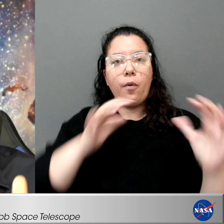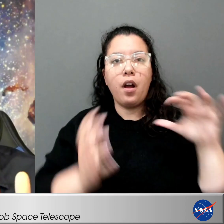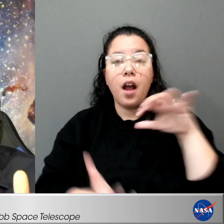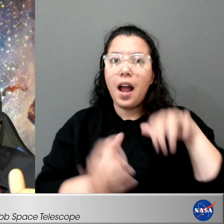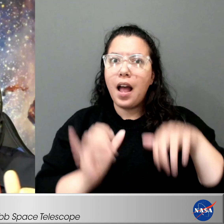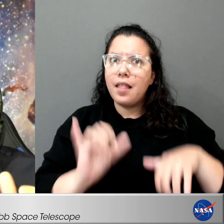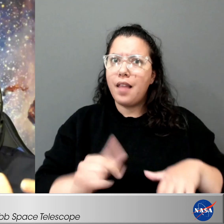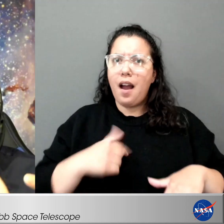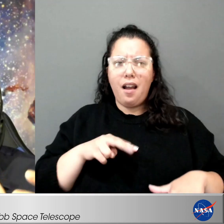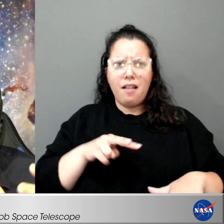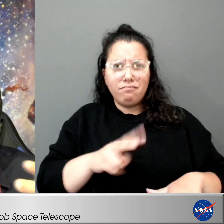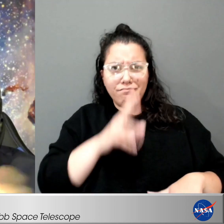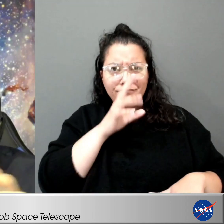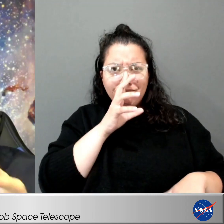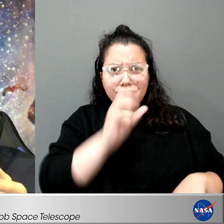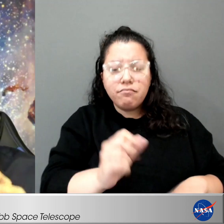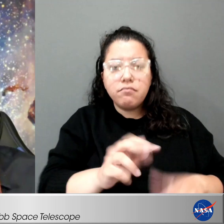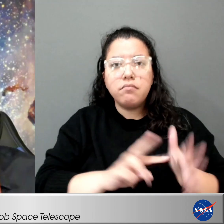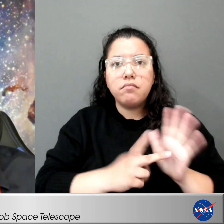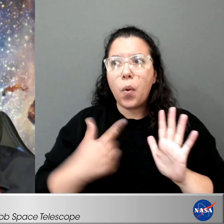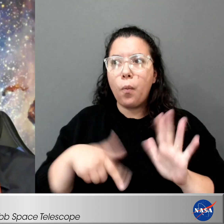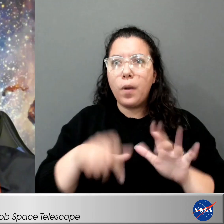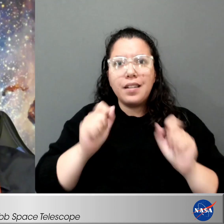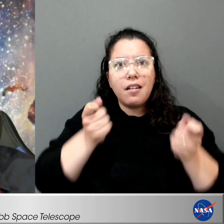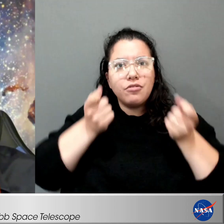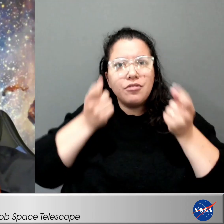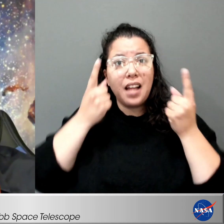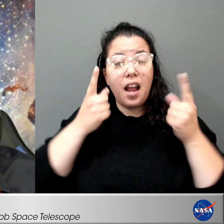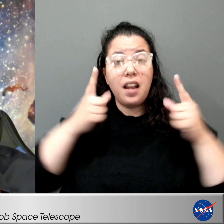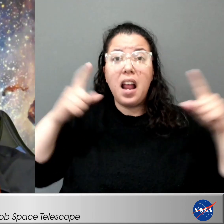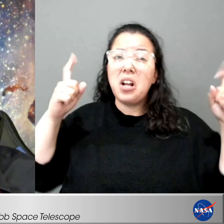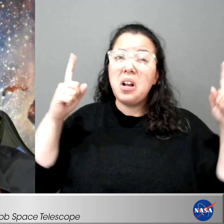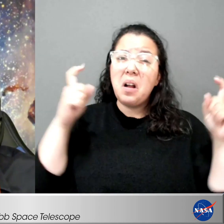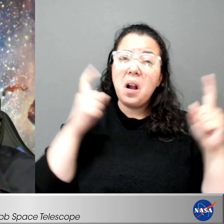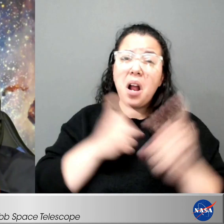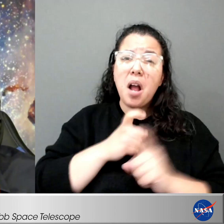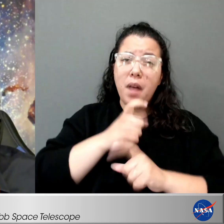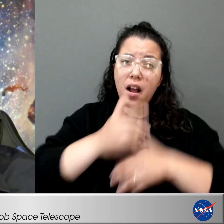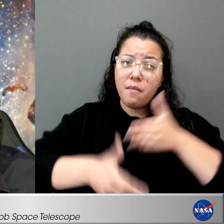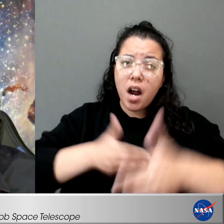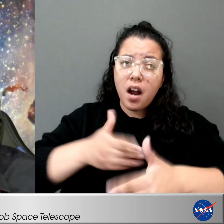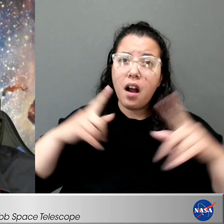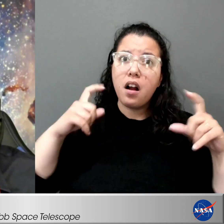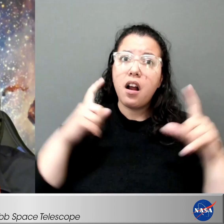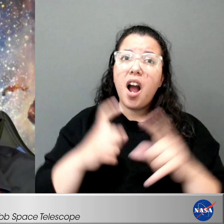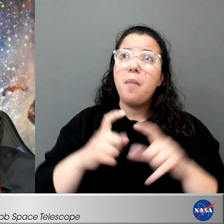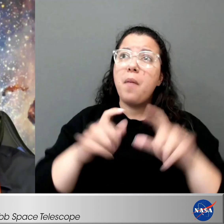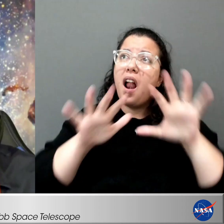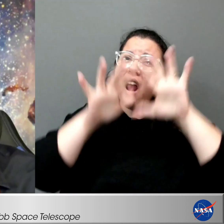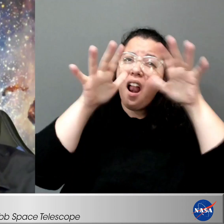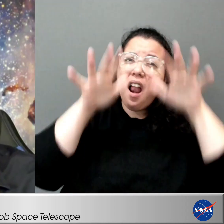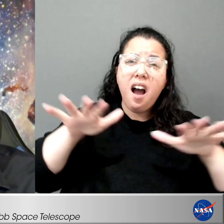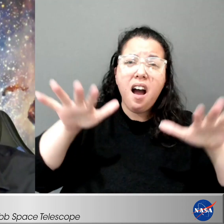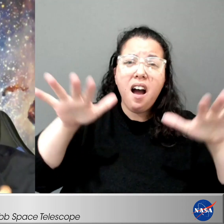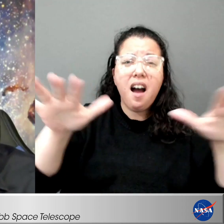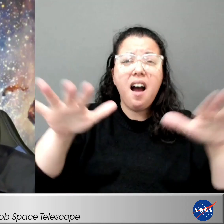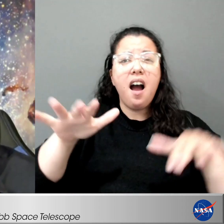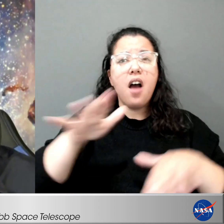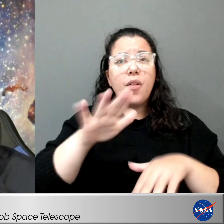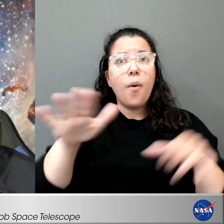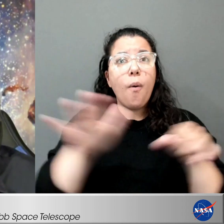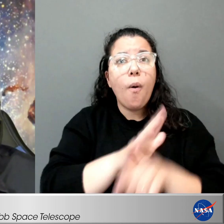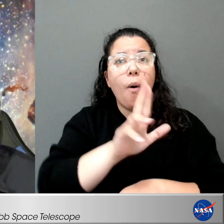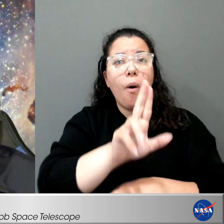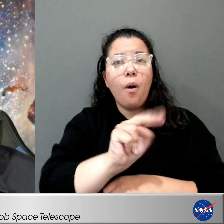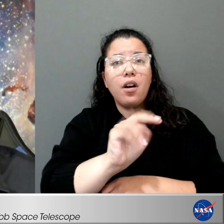could understand how such complicated things, how so many distant things across the entire size of a universe moved and formed into